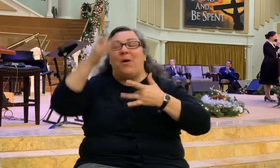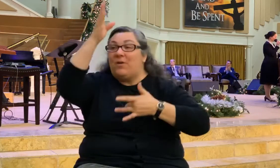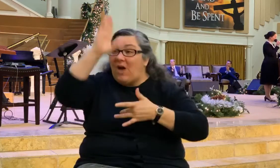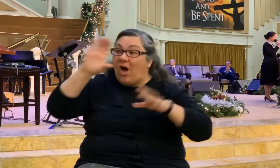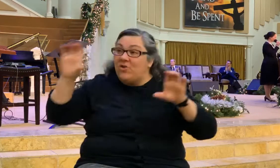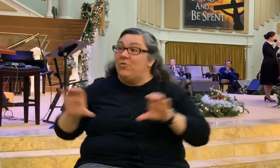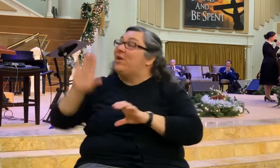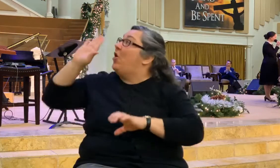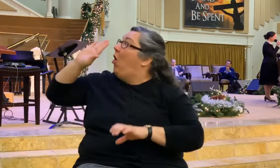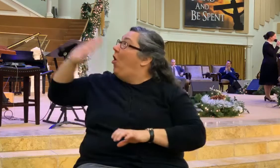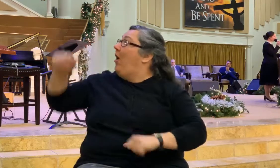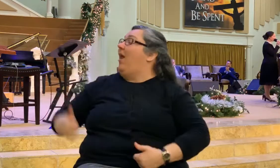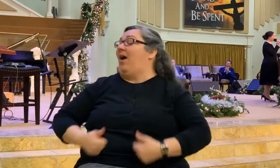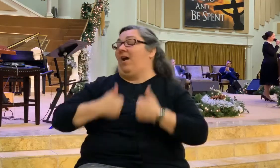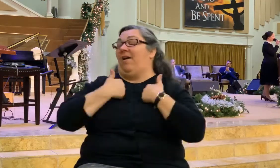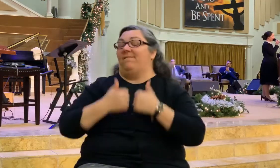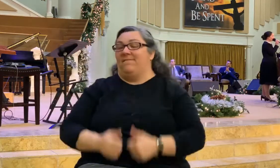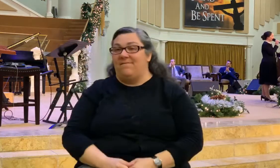life.